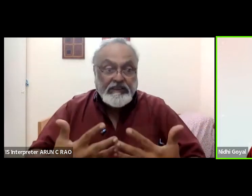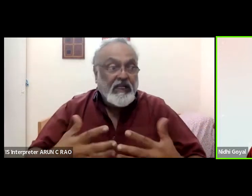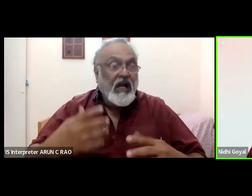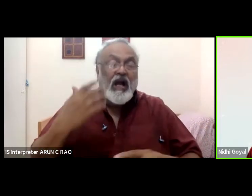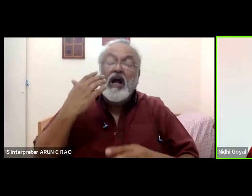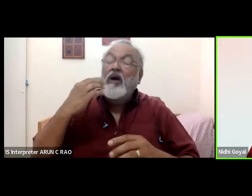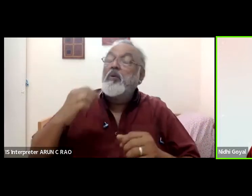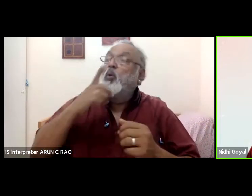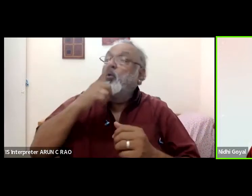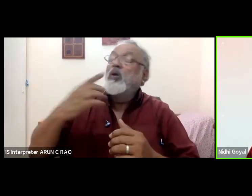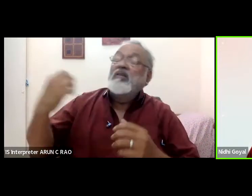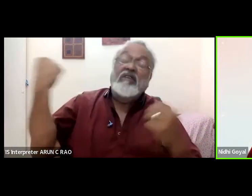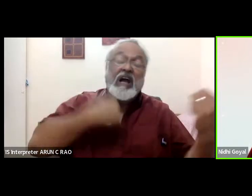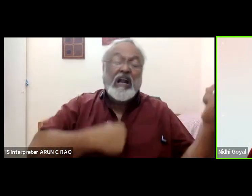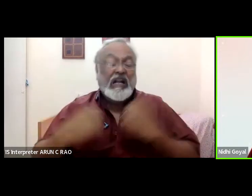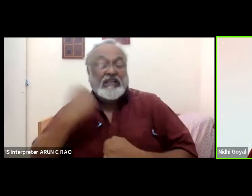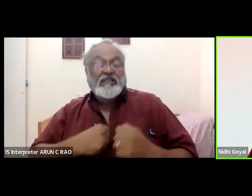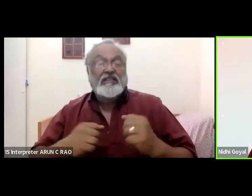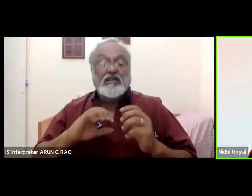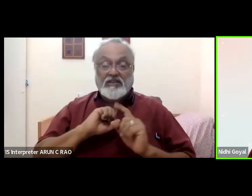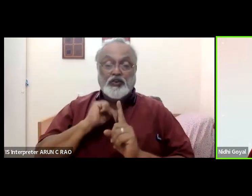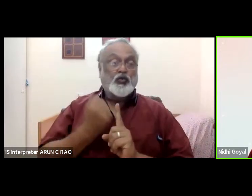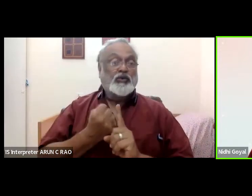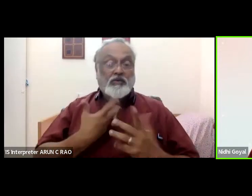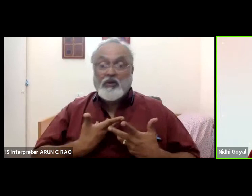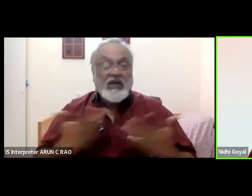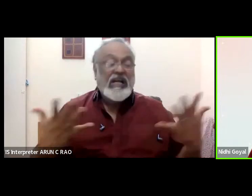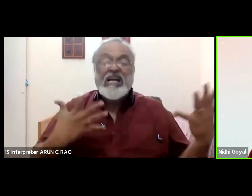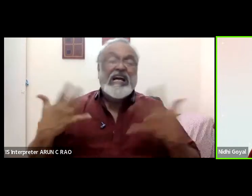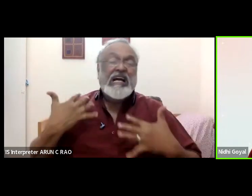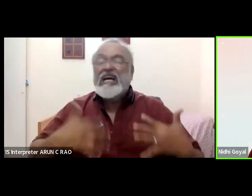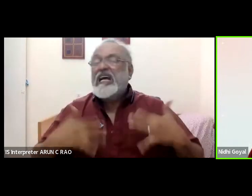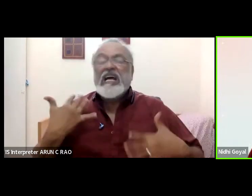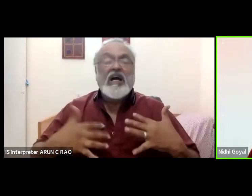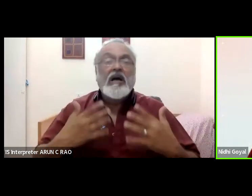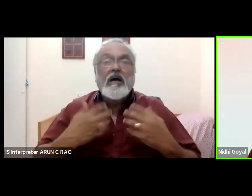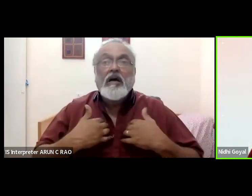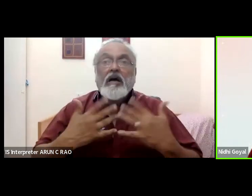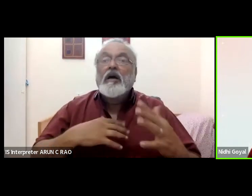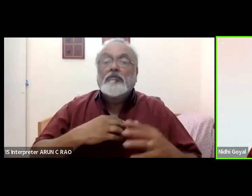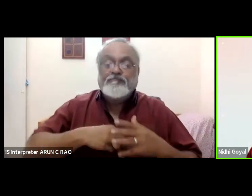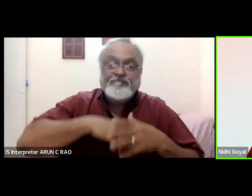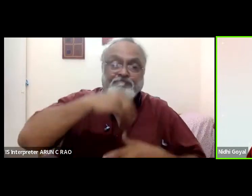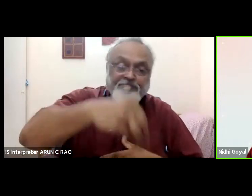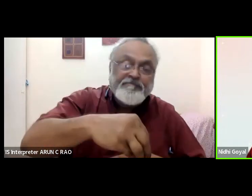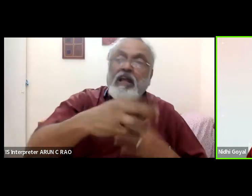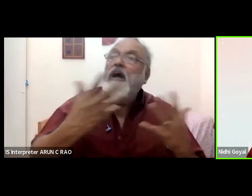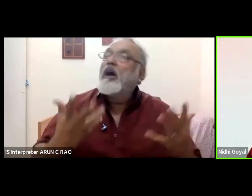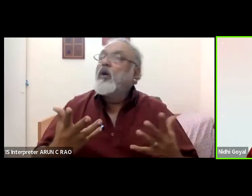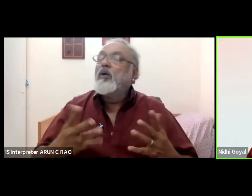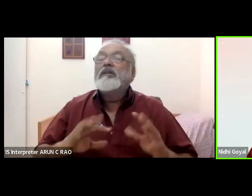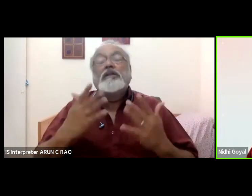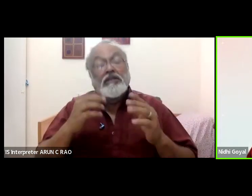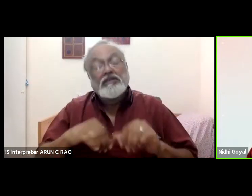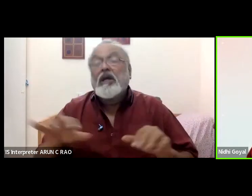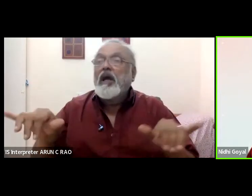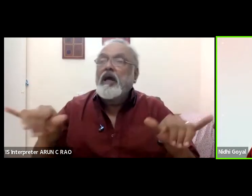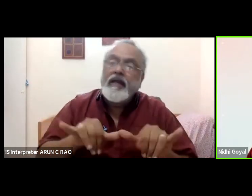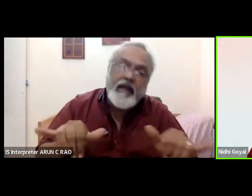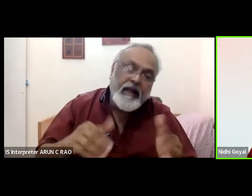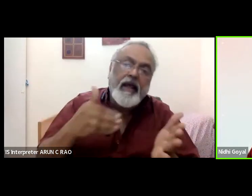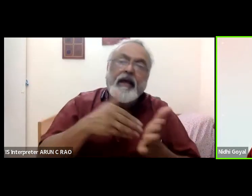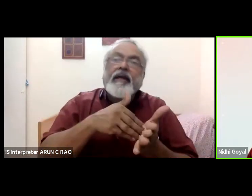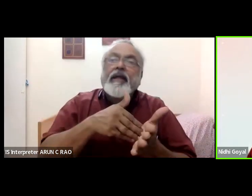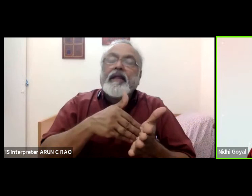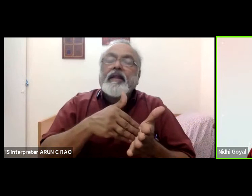shelter homes, which become then an integral part of building safe, inclusive, accessible cities. So what is the